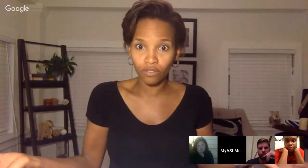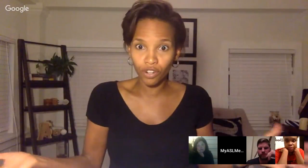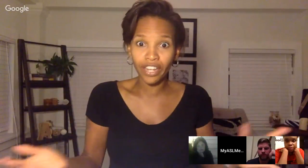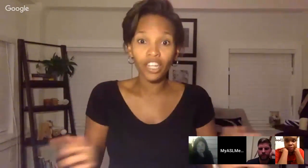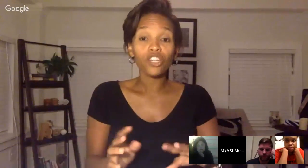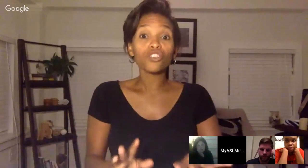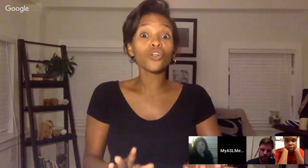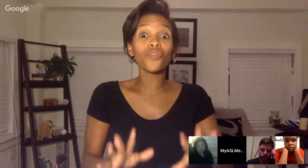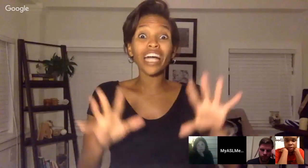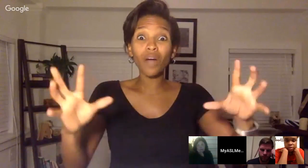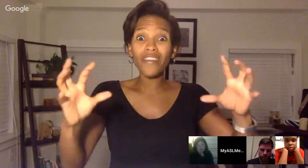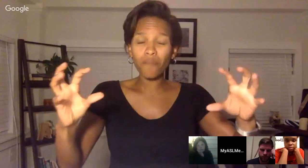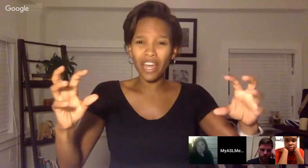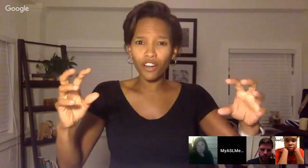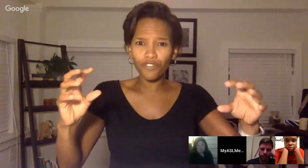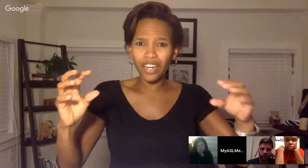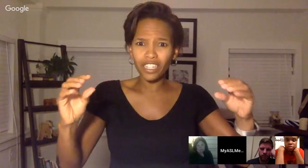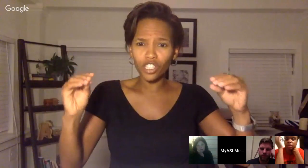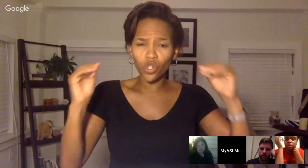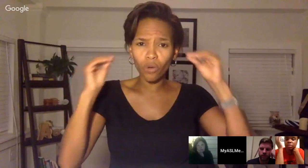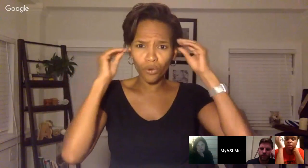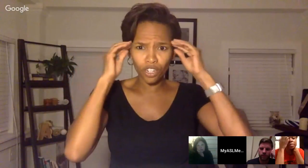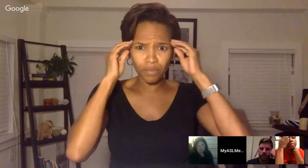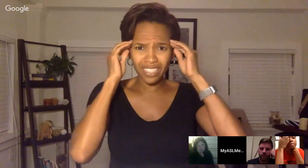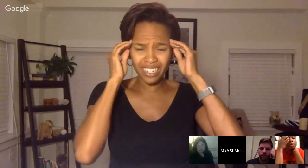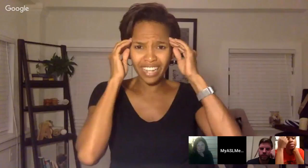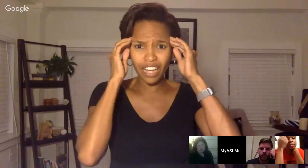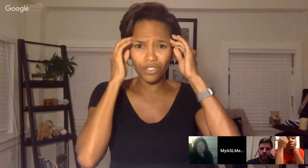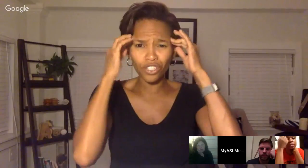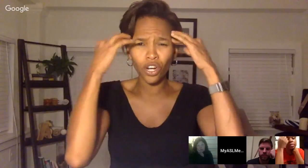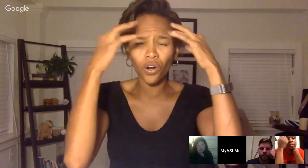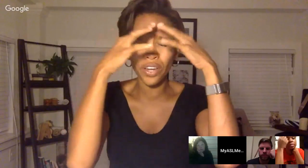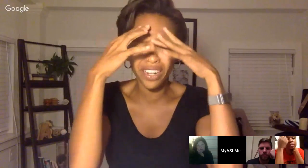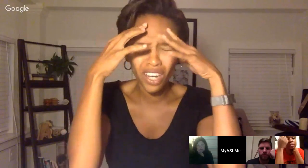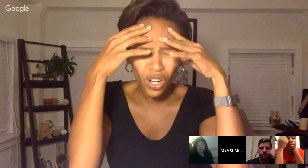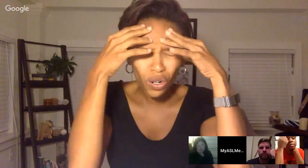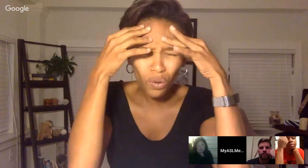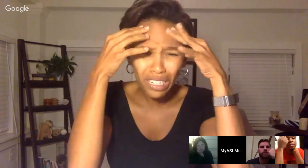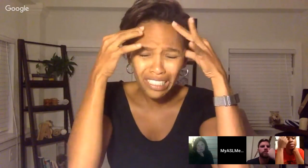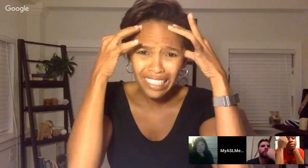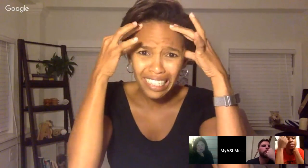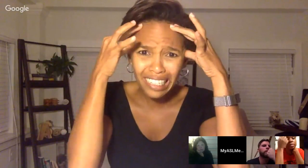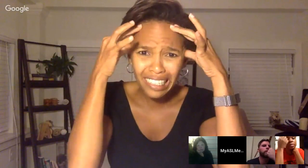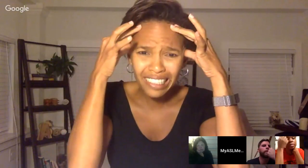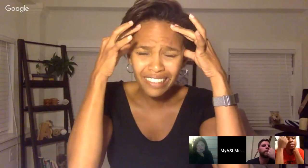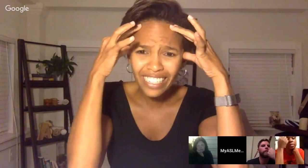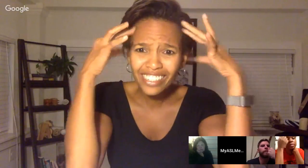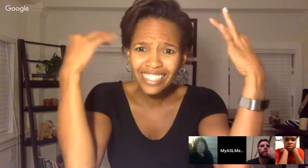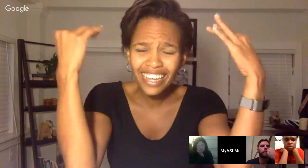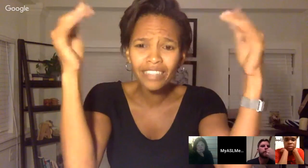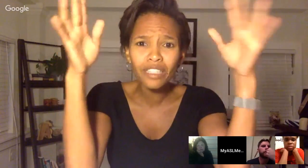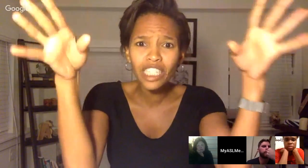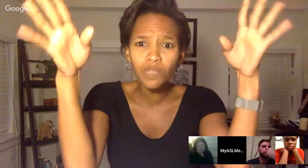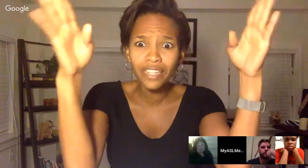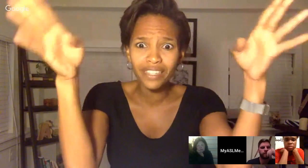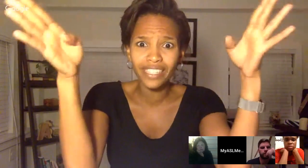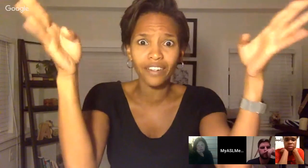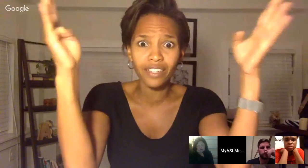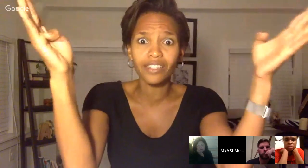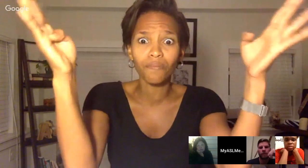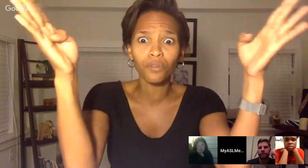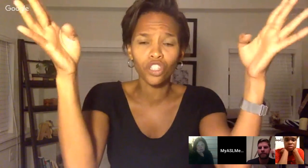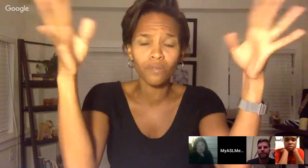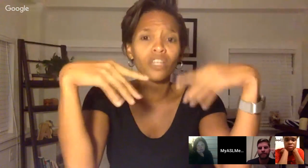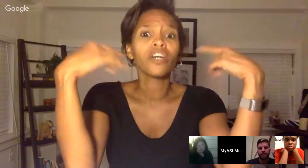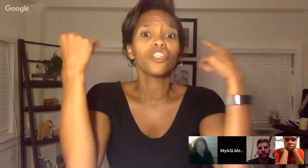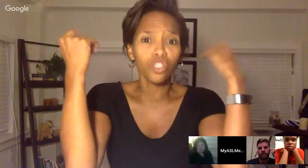decision, right? So that's why that paraphrasing is so important, because it allows you to go, okay, what is she saying? What is she saying? Let's break this down